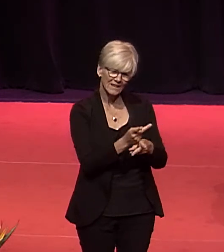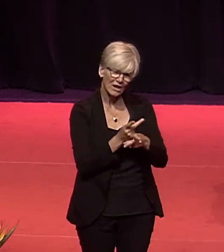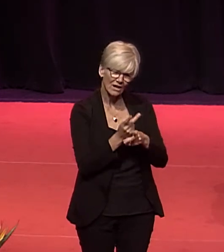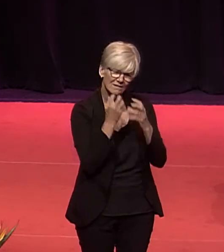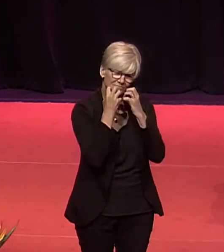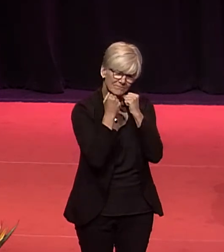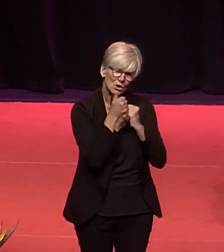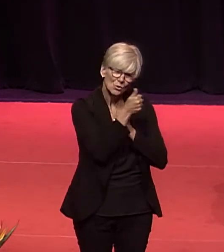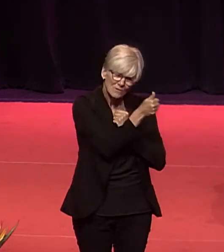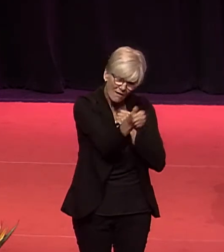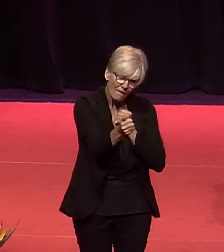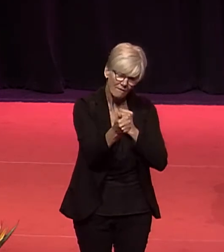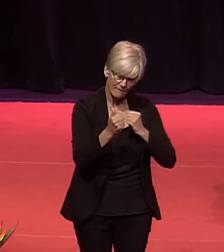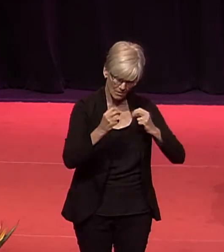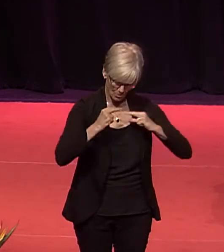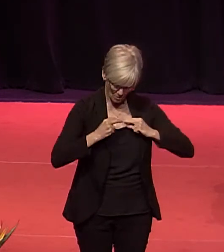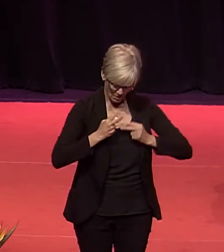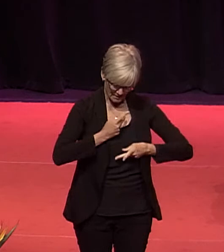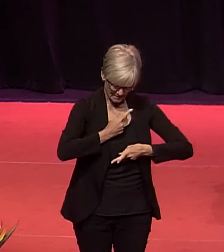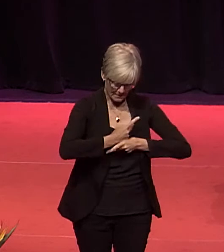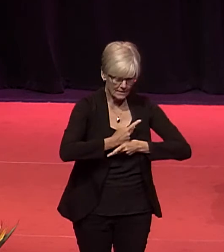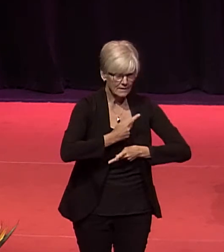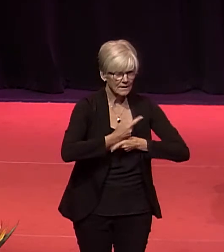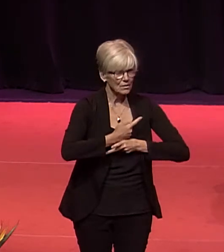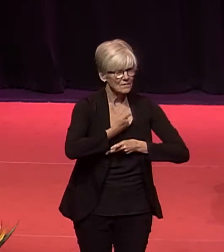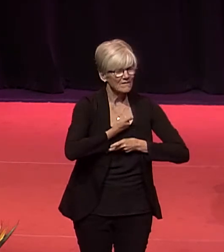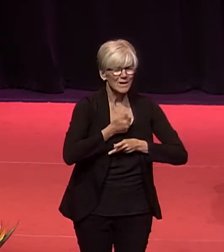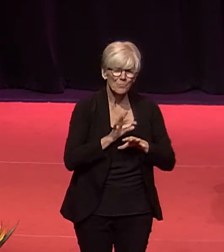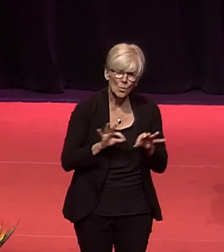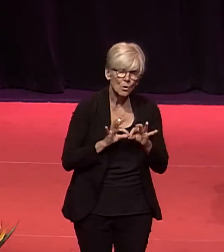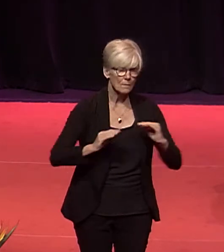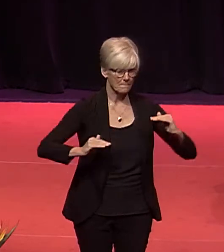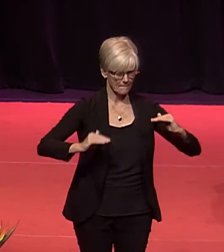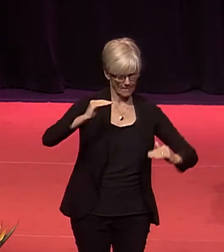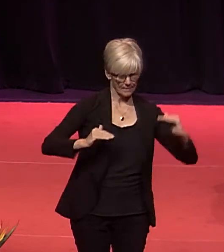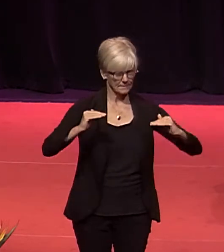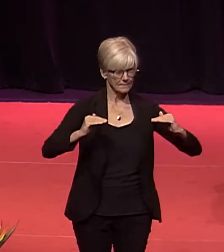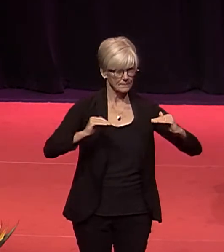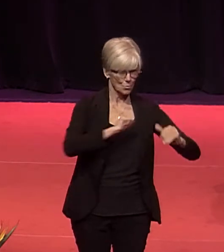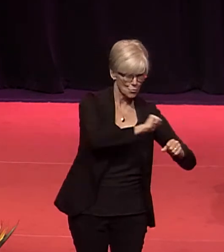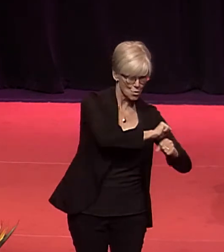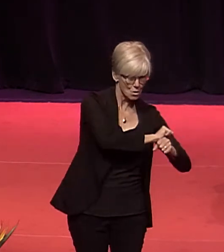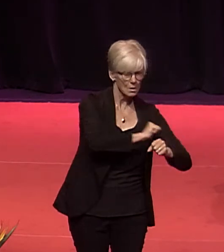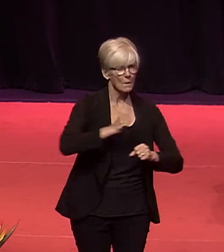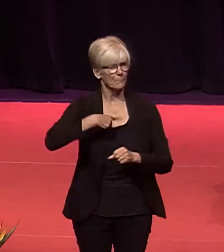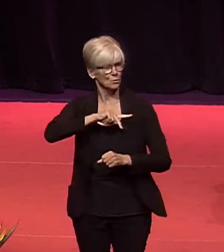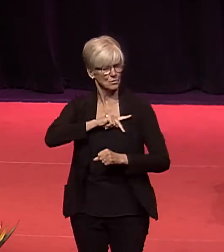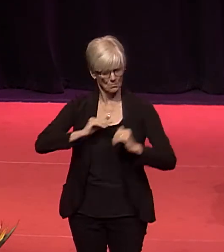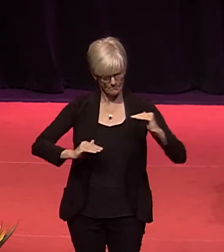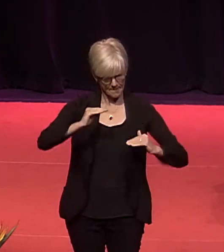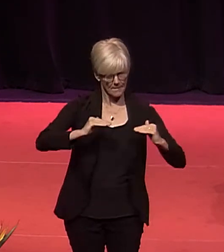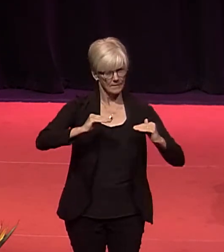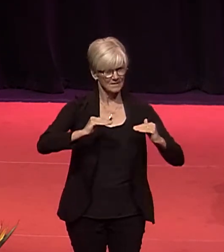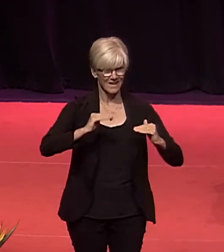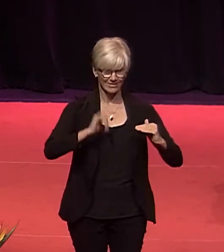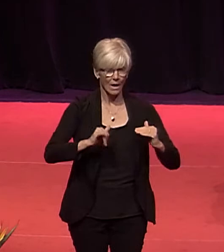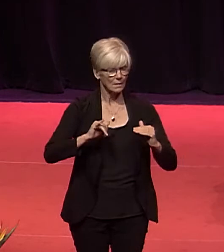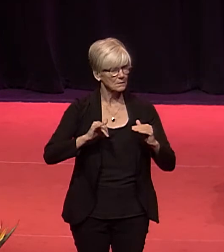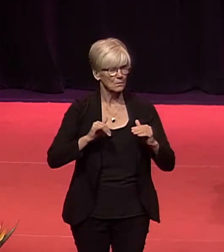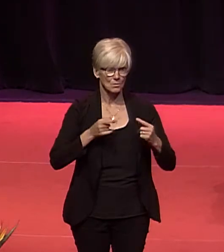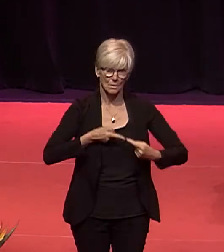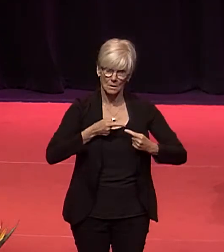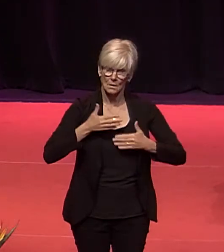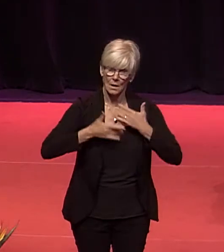find the balance. This is a lifelong challenge, believe me. I think back to when I had